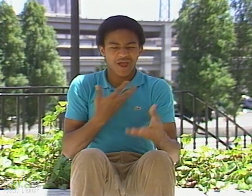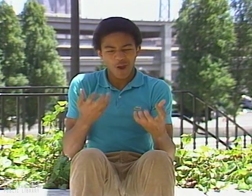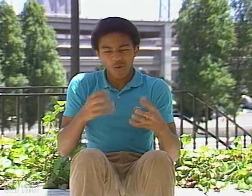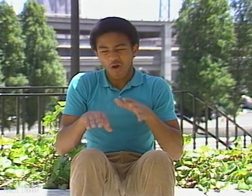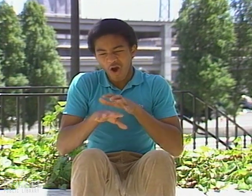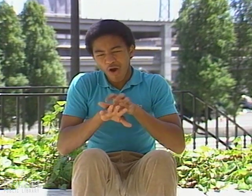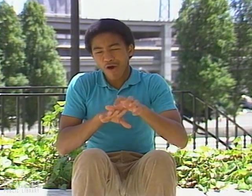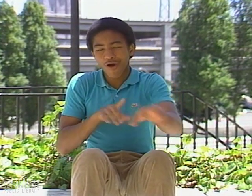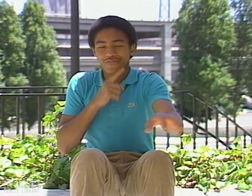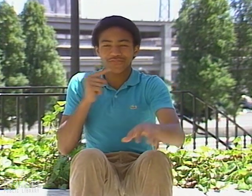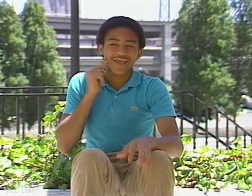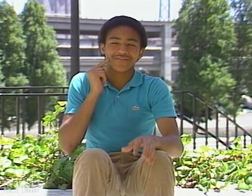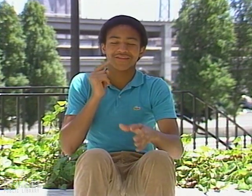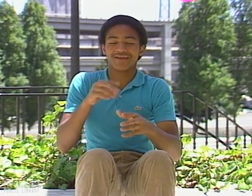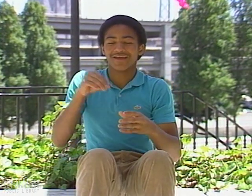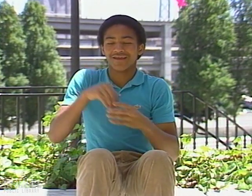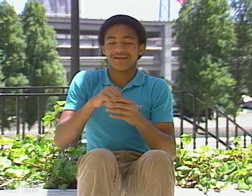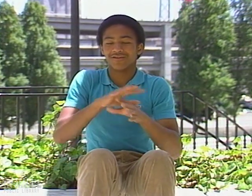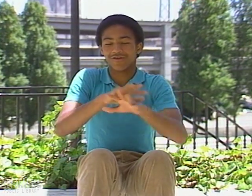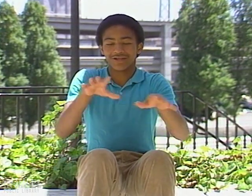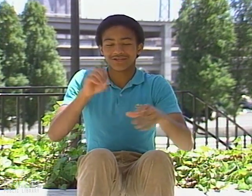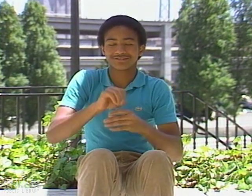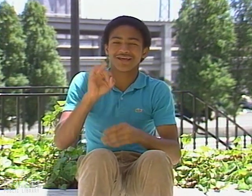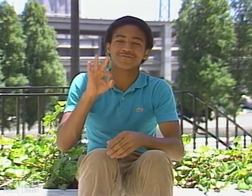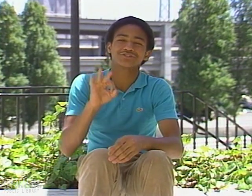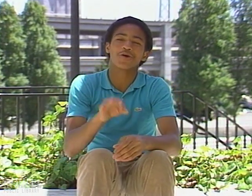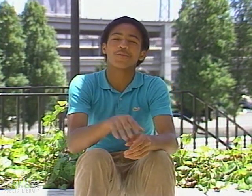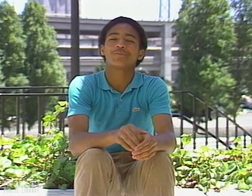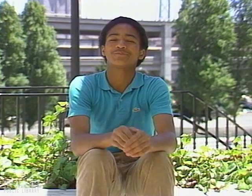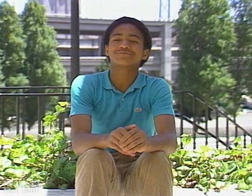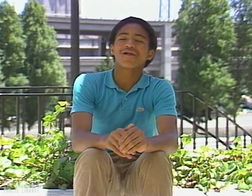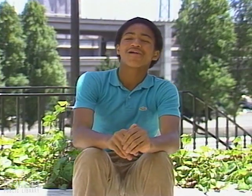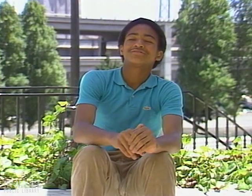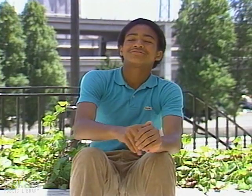over the place. Have everybody deaf in San Francisco.